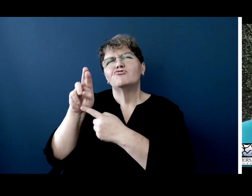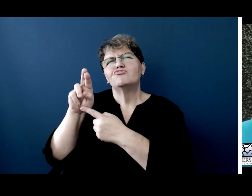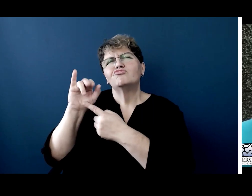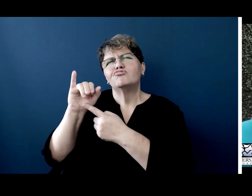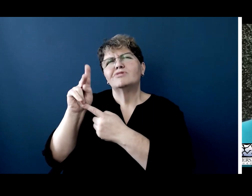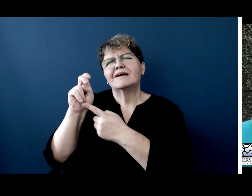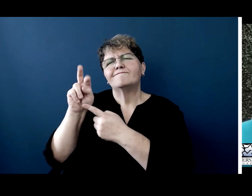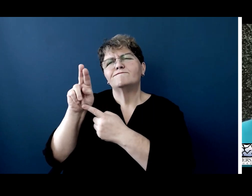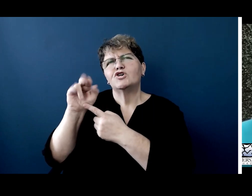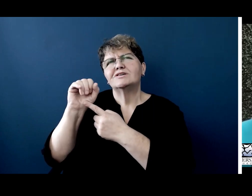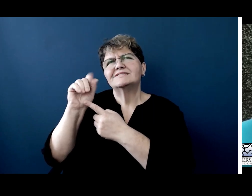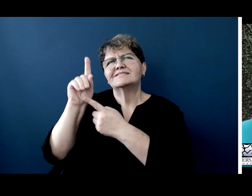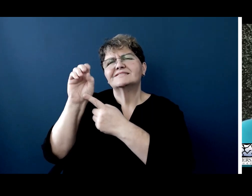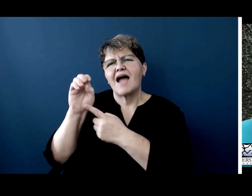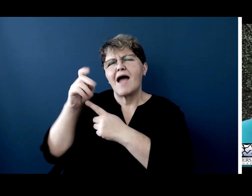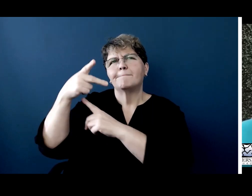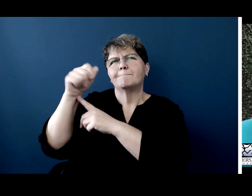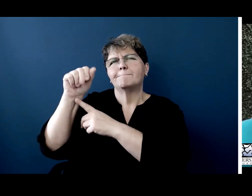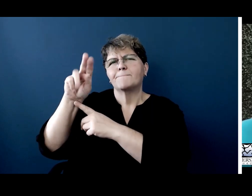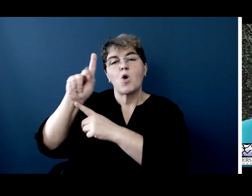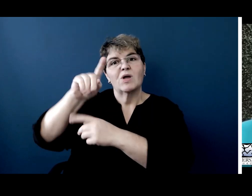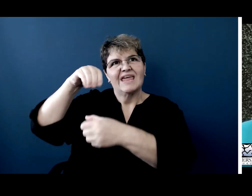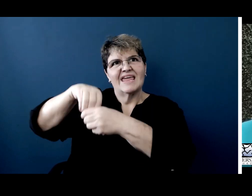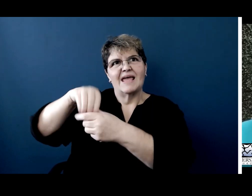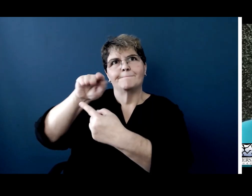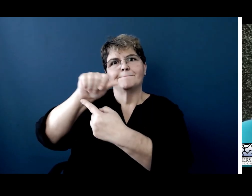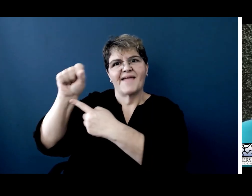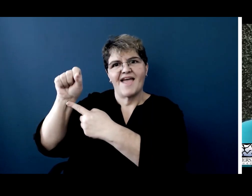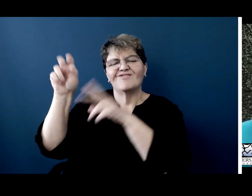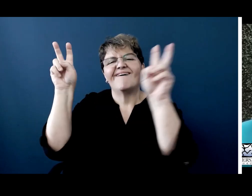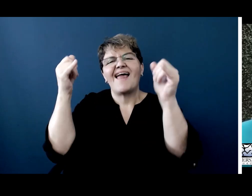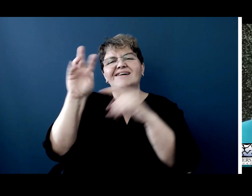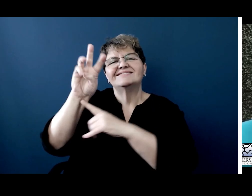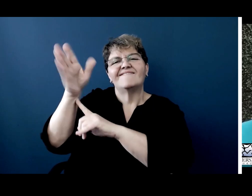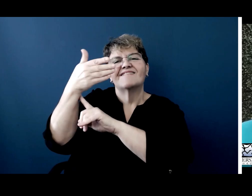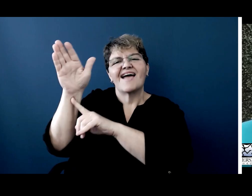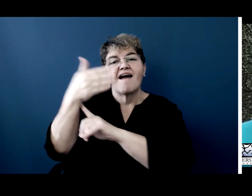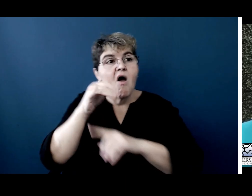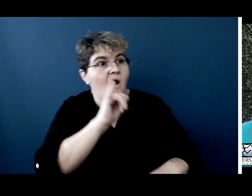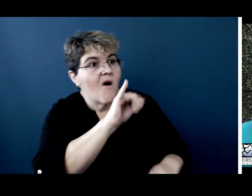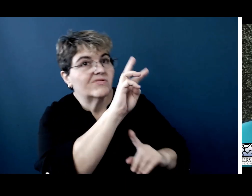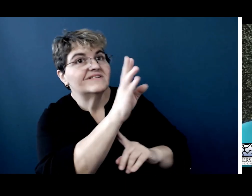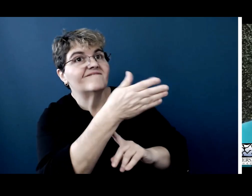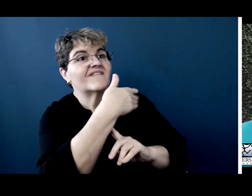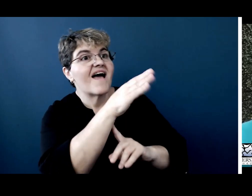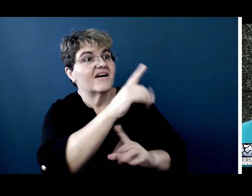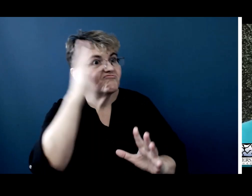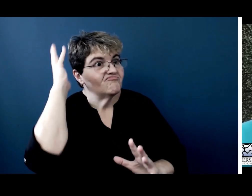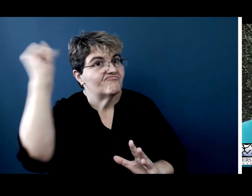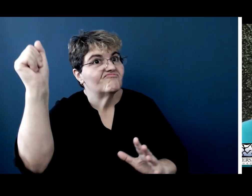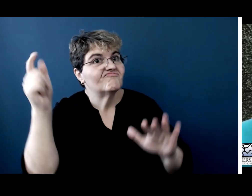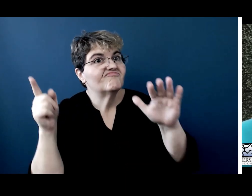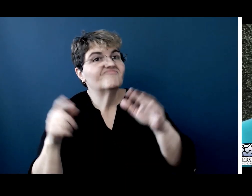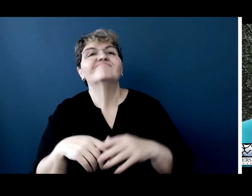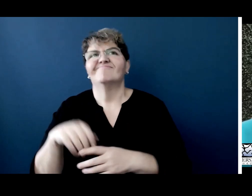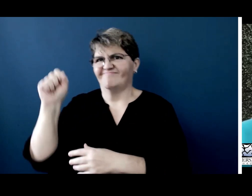my senior activity, Okay. and I had two of them. The banquet on the Bay